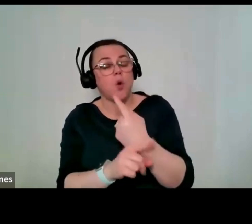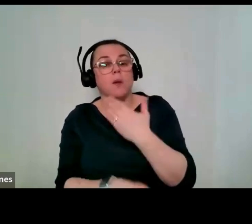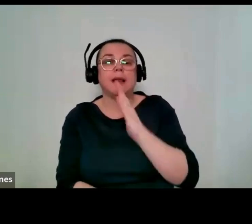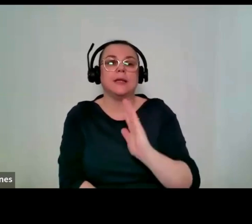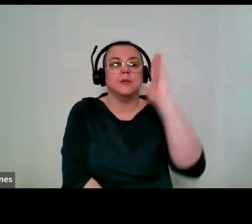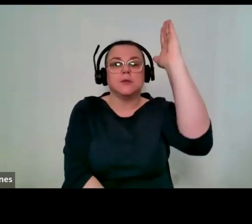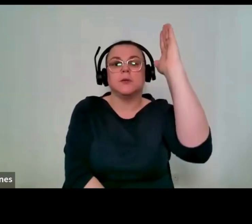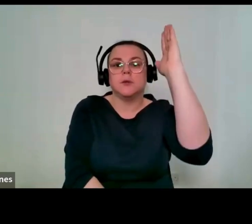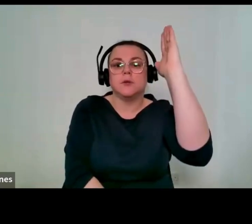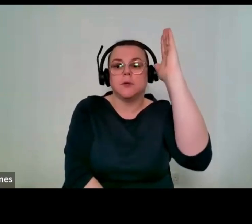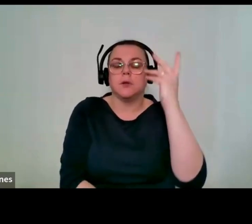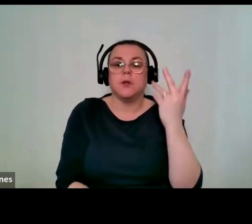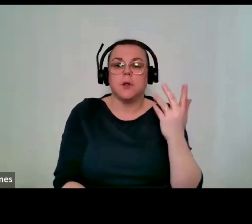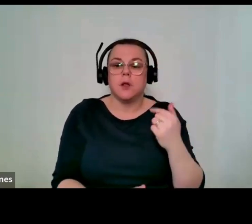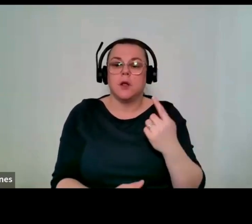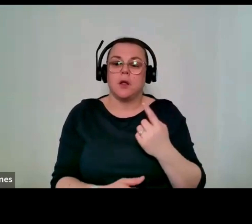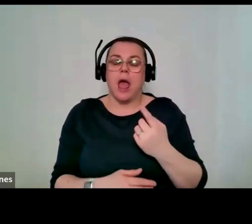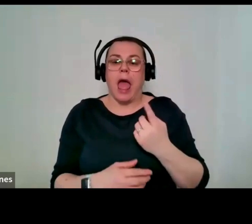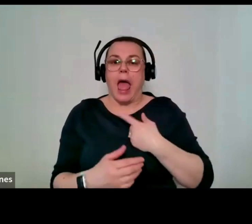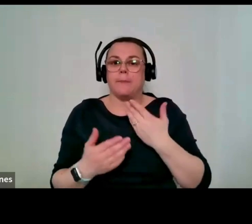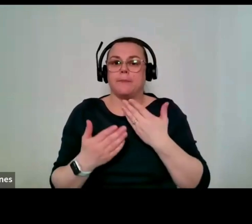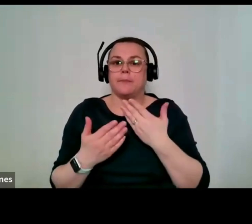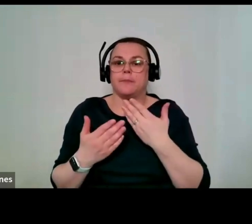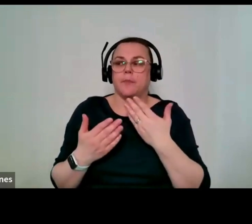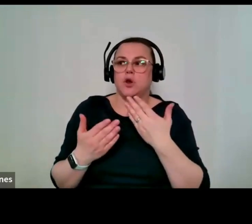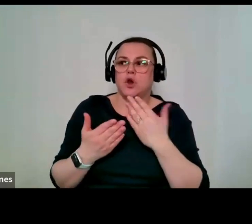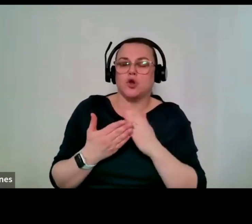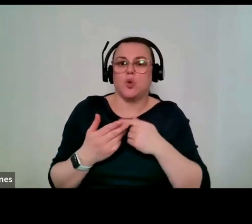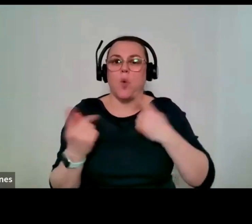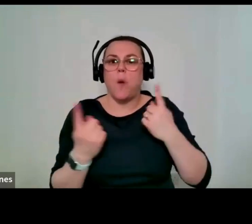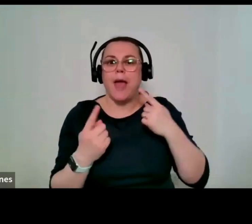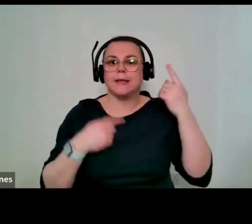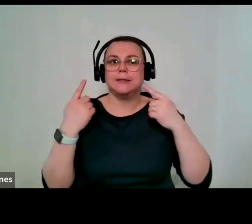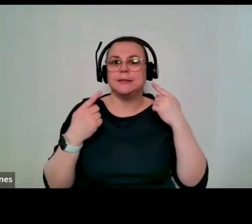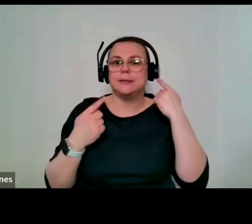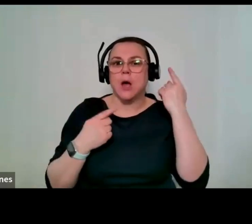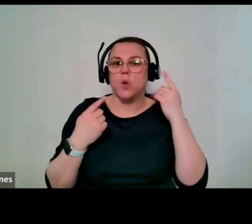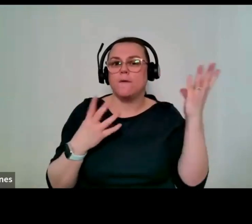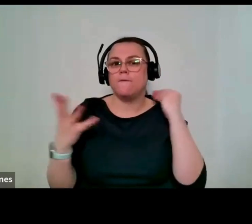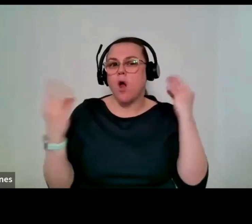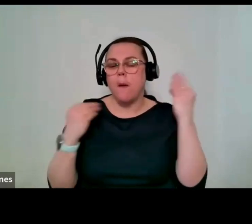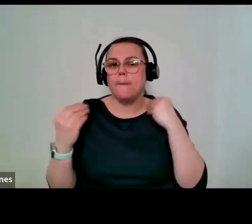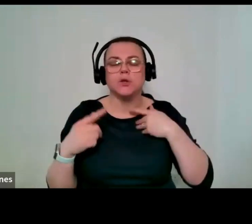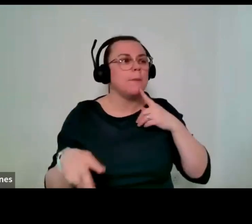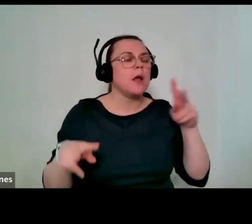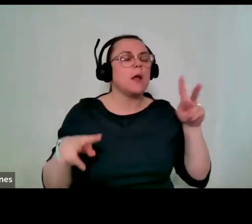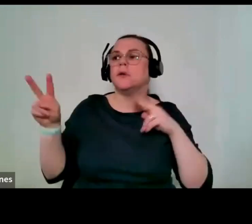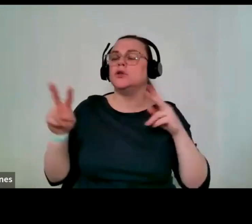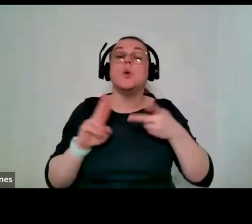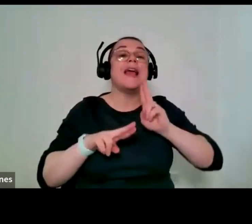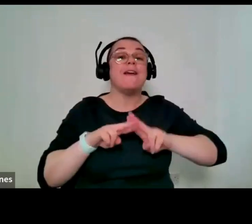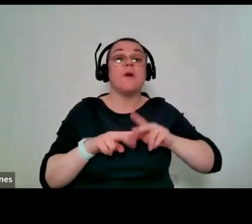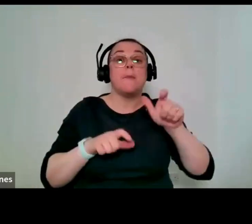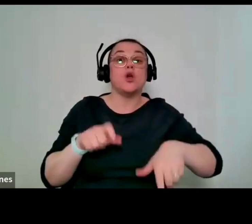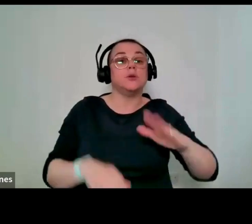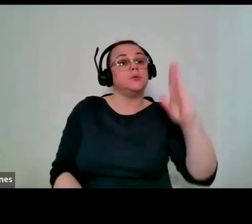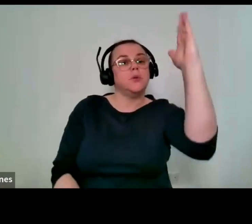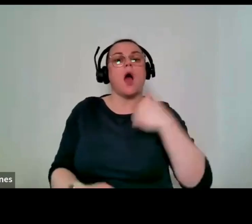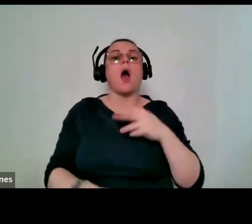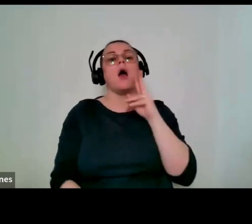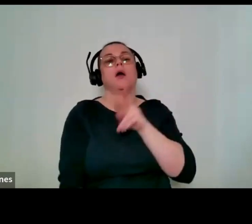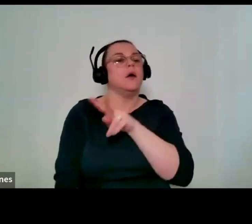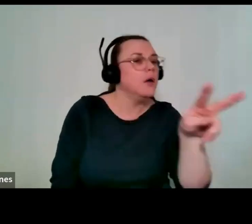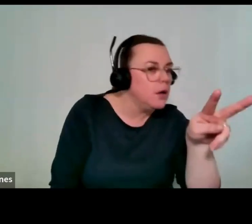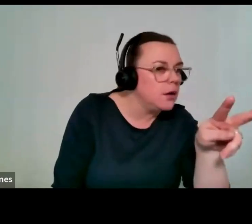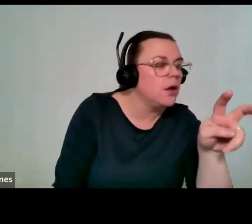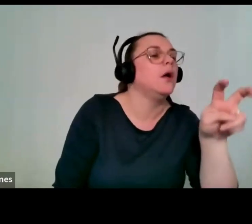have any direction of hearing, so it's quite hard to locate the speaker. So if someone can raise their hand, it means that I can lip